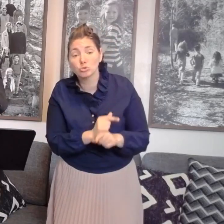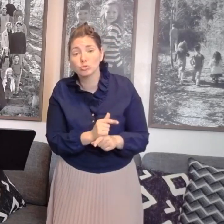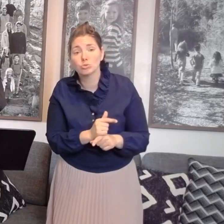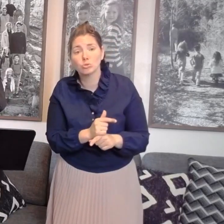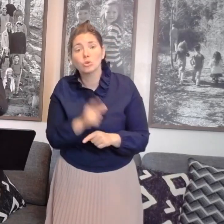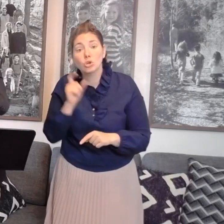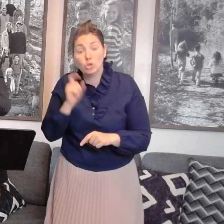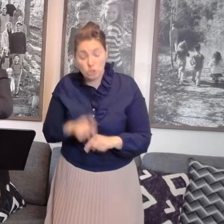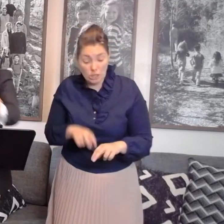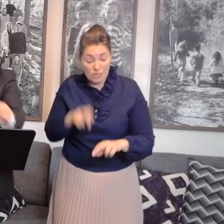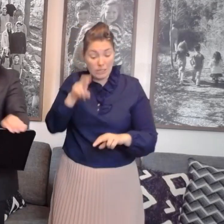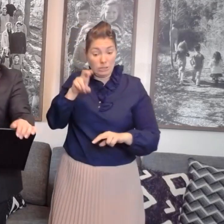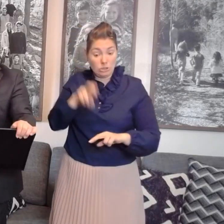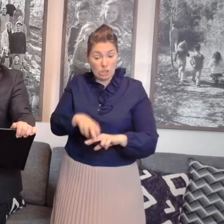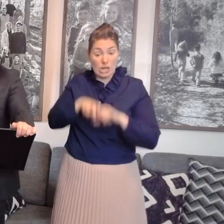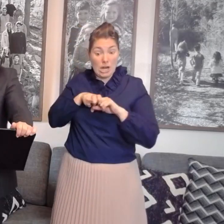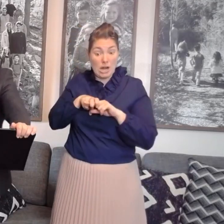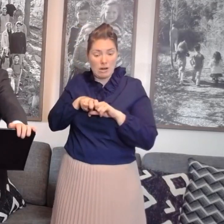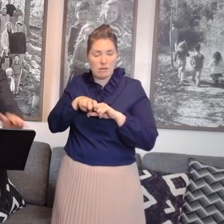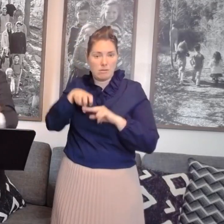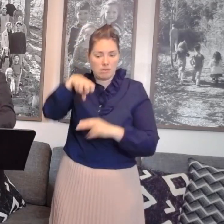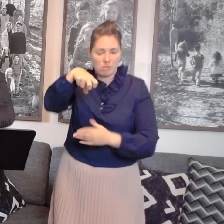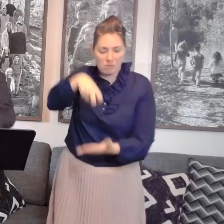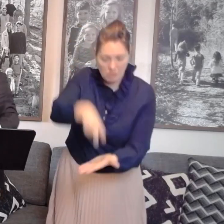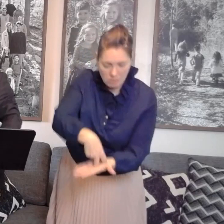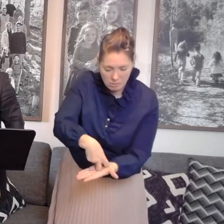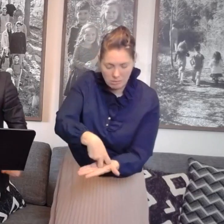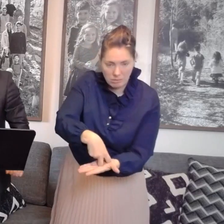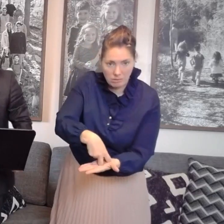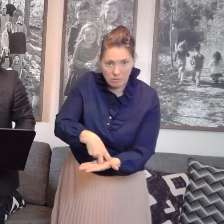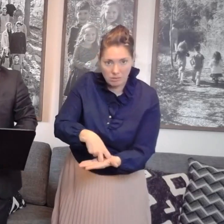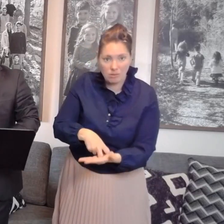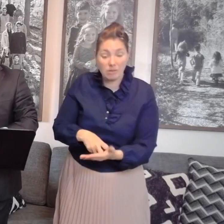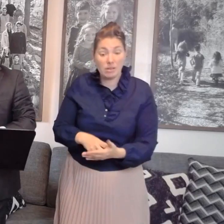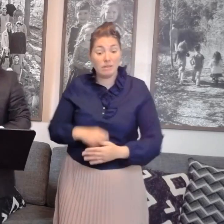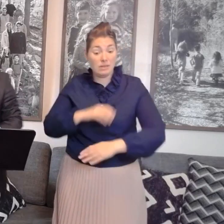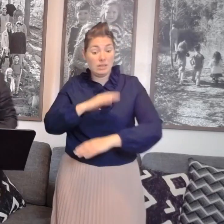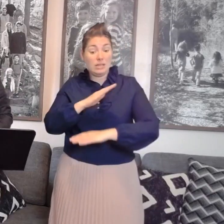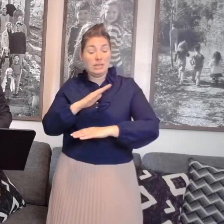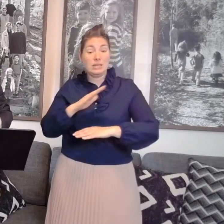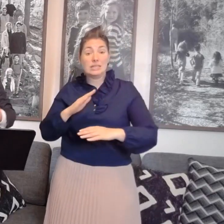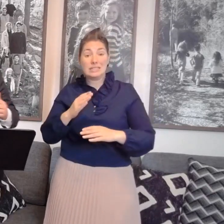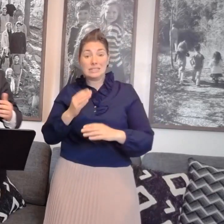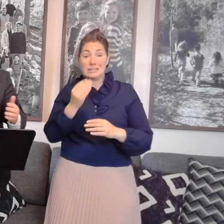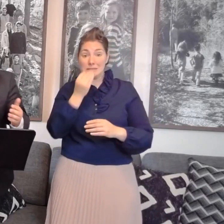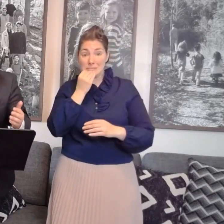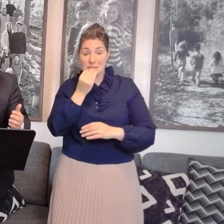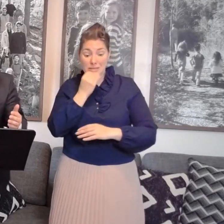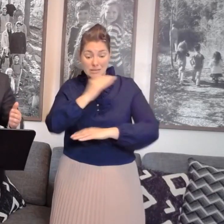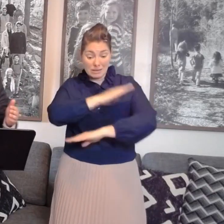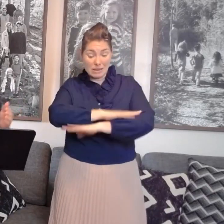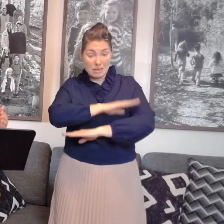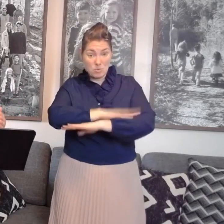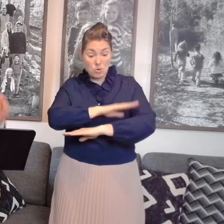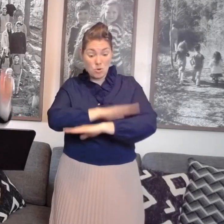slip out of that chair right now. You ought to push away from your dining room table. You ought to fall.